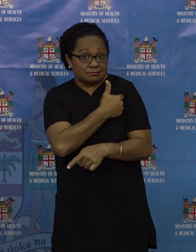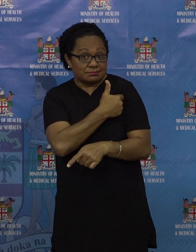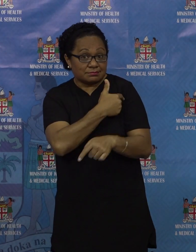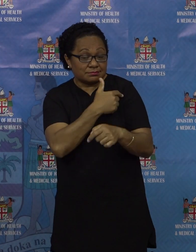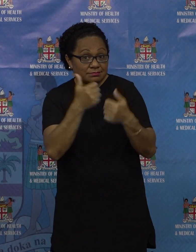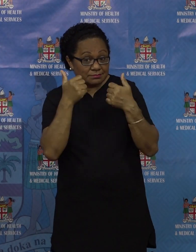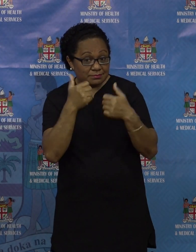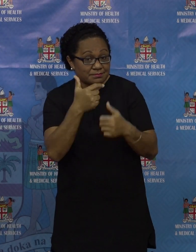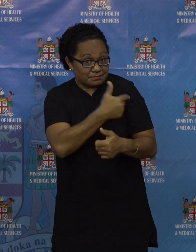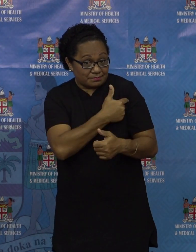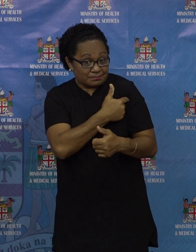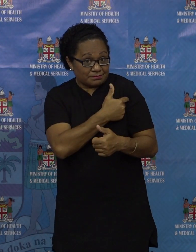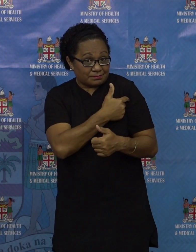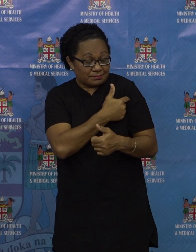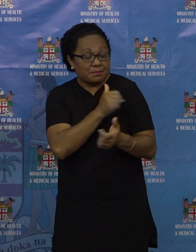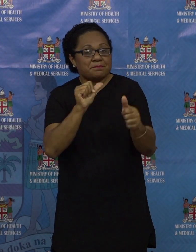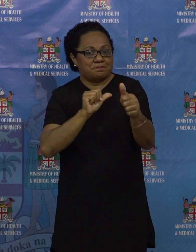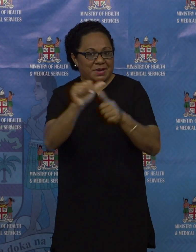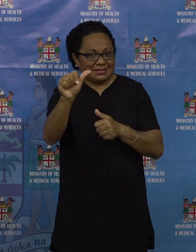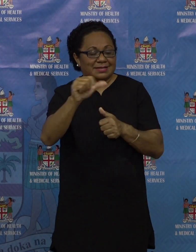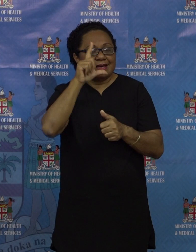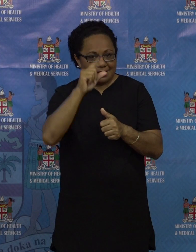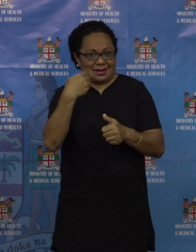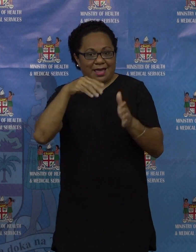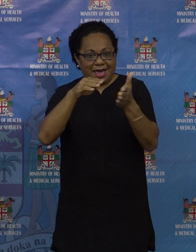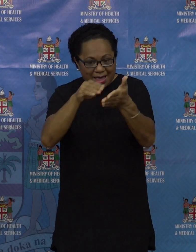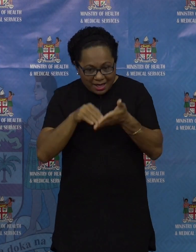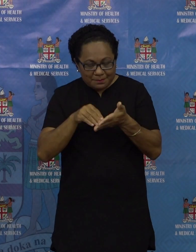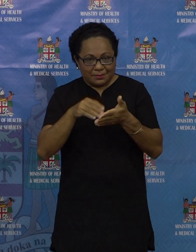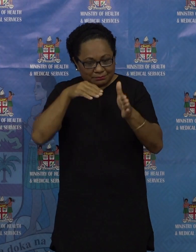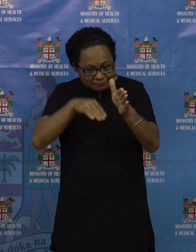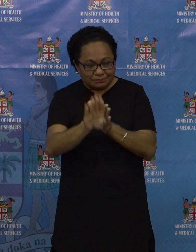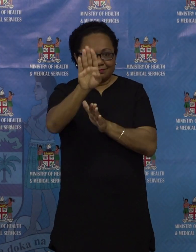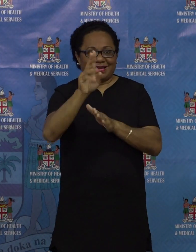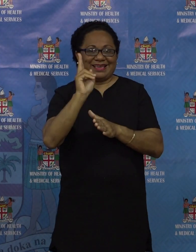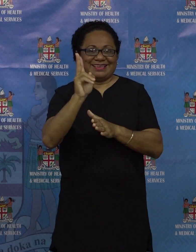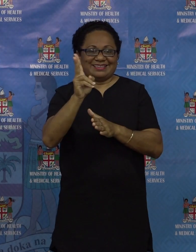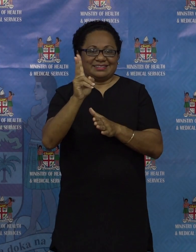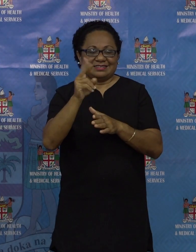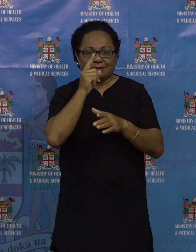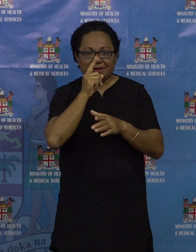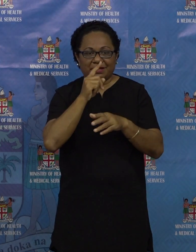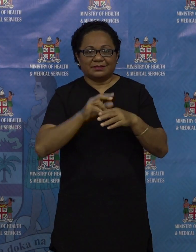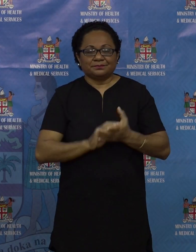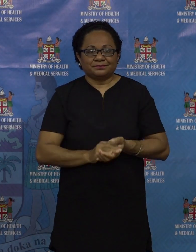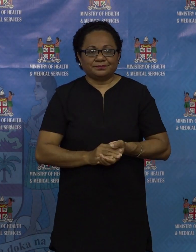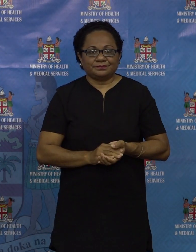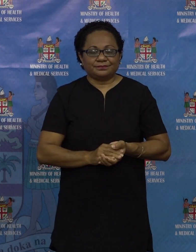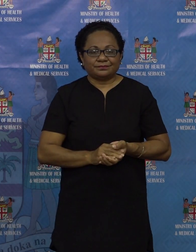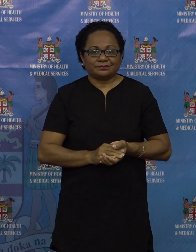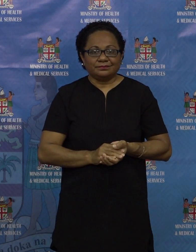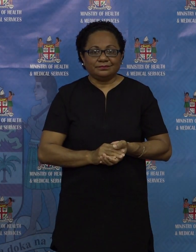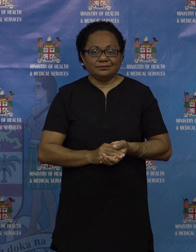is the only sustainable way out of this epidemic. Now, given the